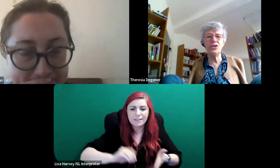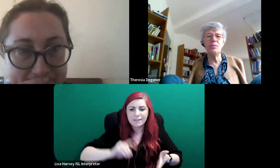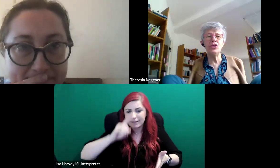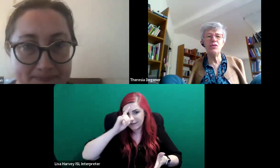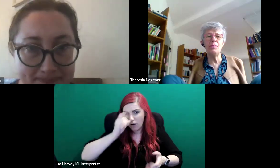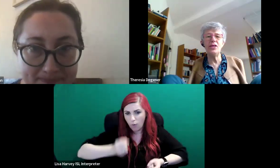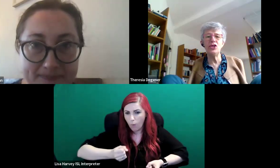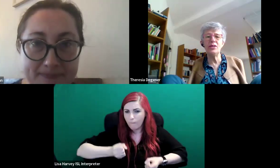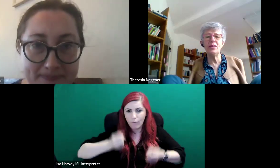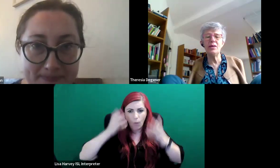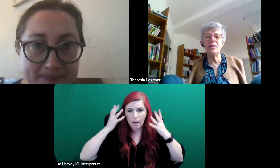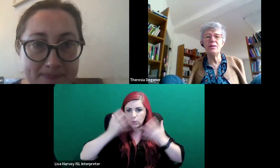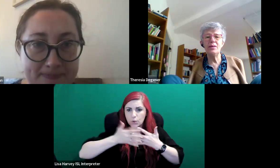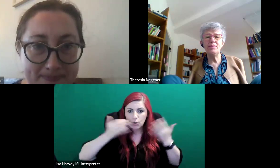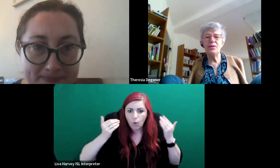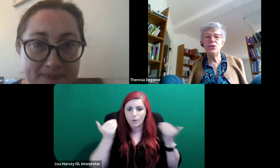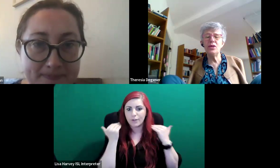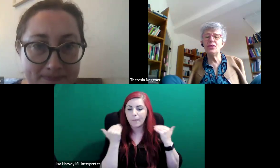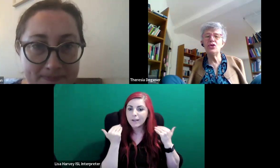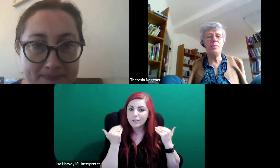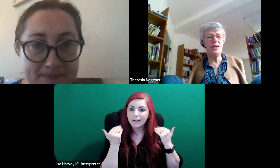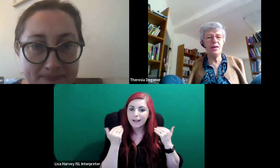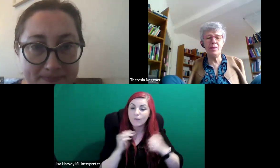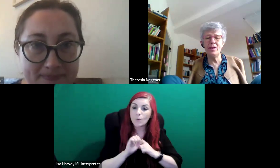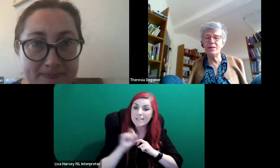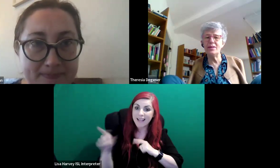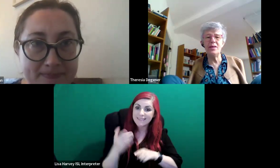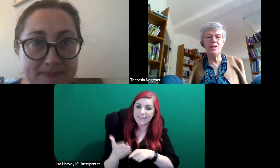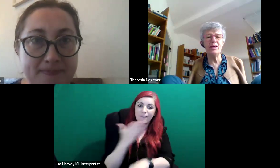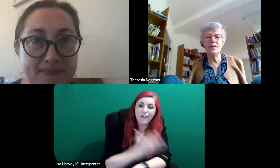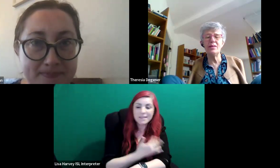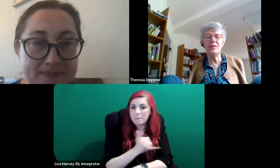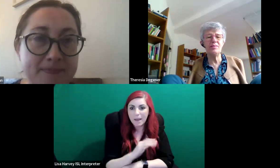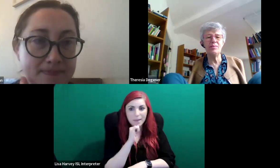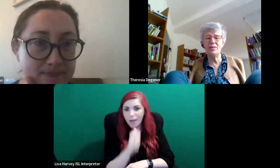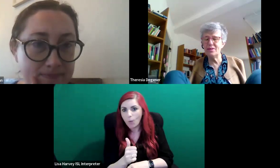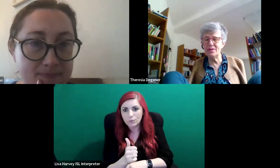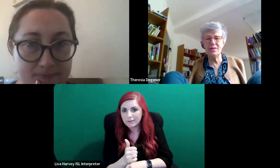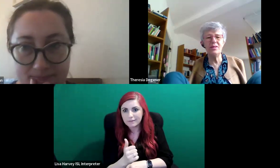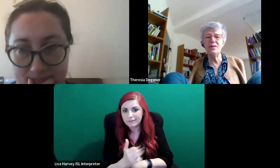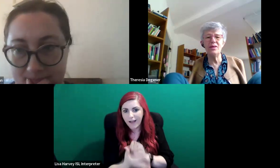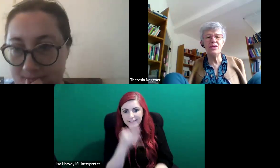flooded with so much information, and you get so many emails, and that is